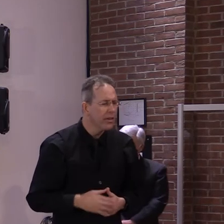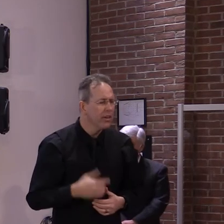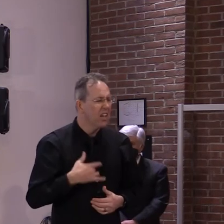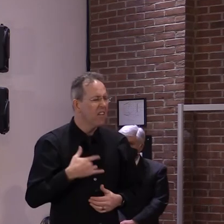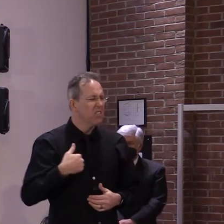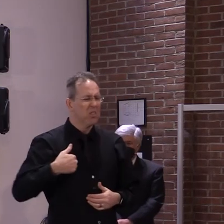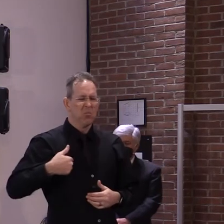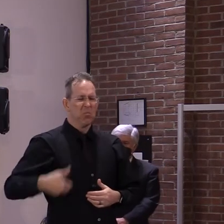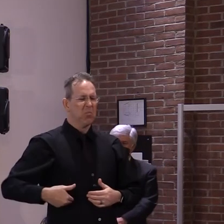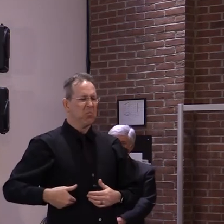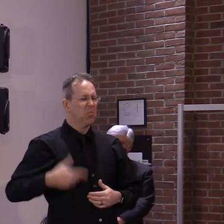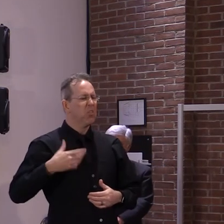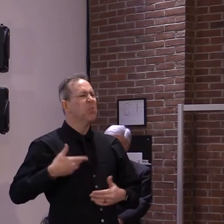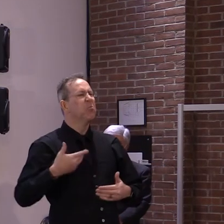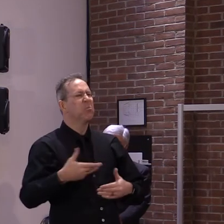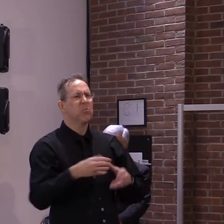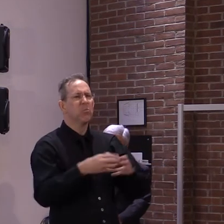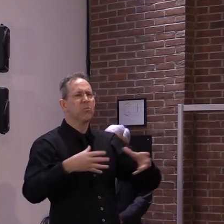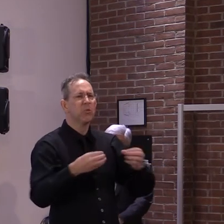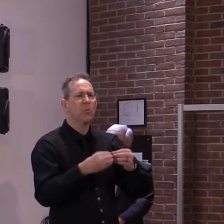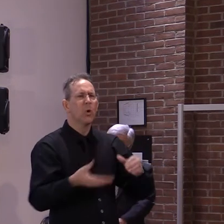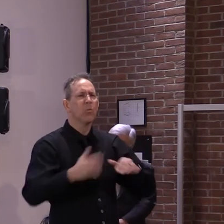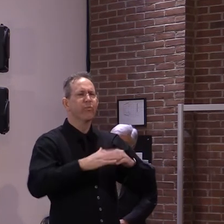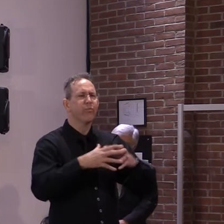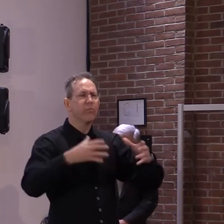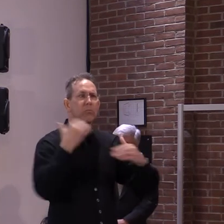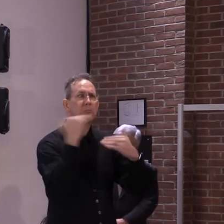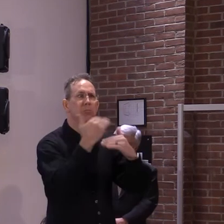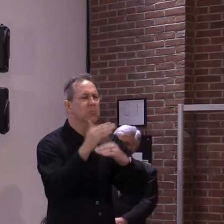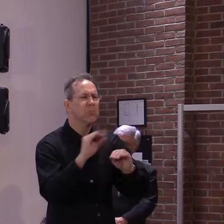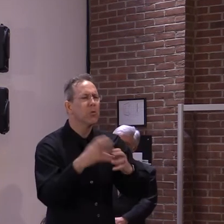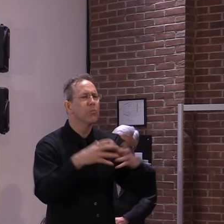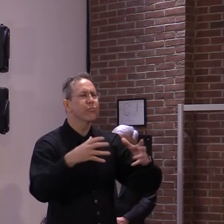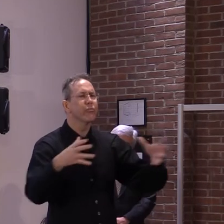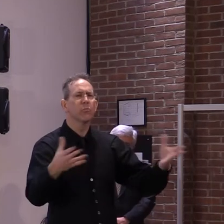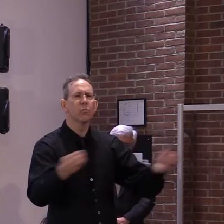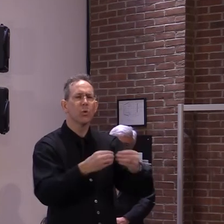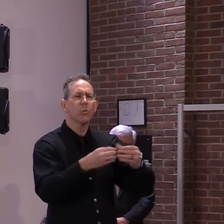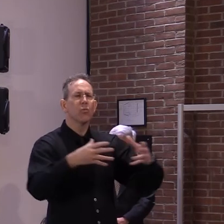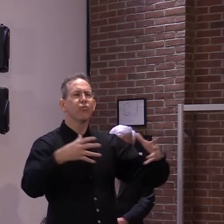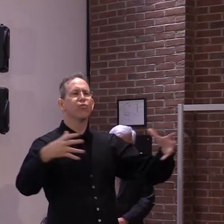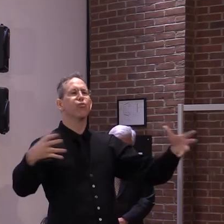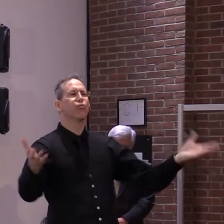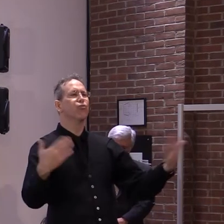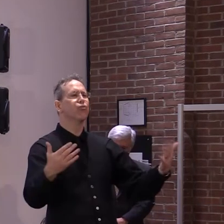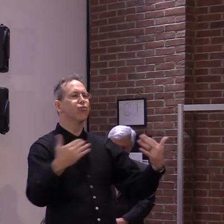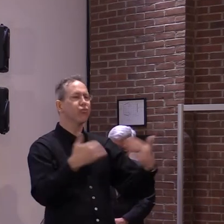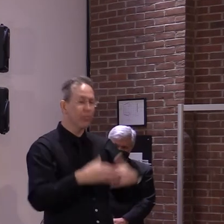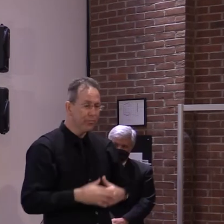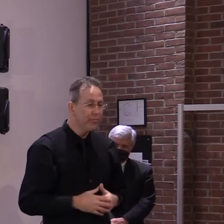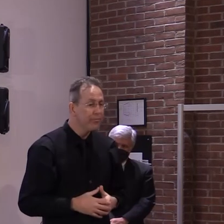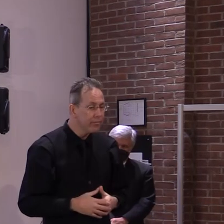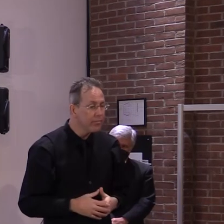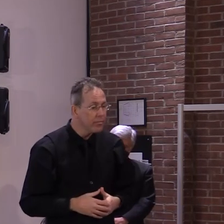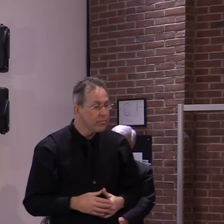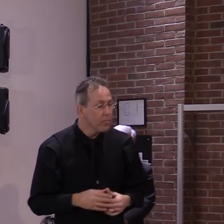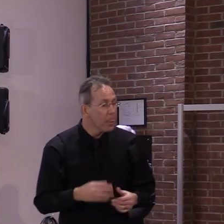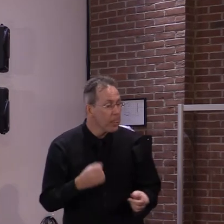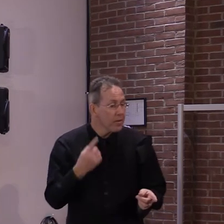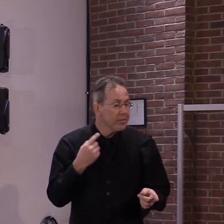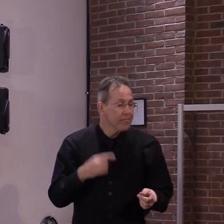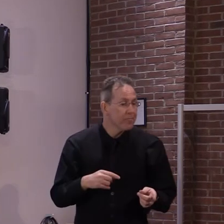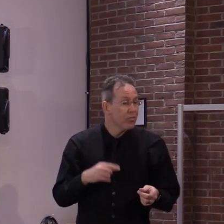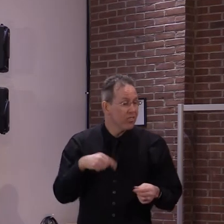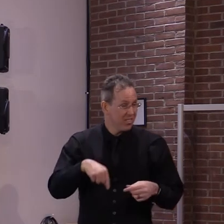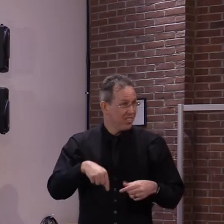about three weeks so if we can if we can bolster that and add more along the way we'll we'll do it and